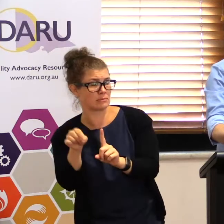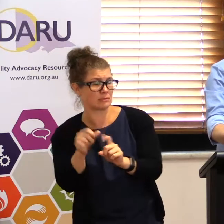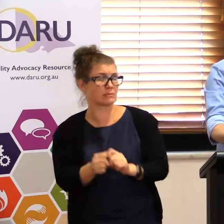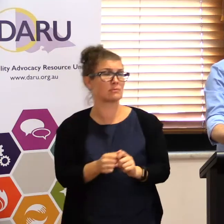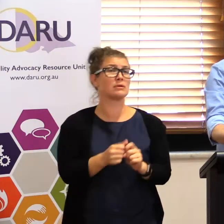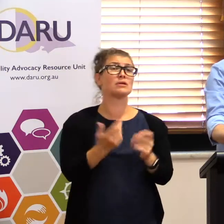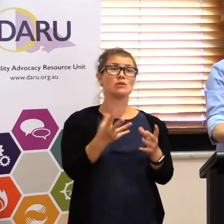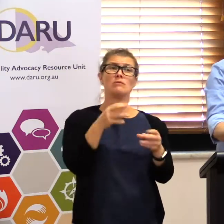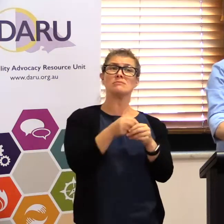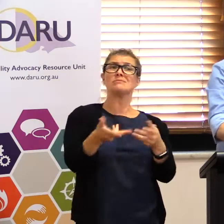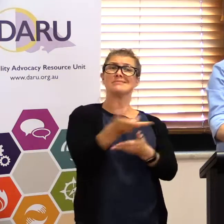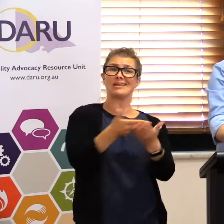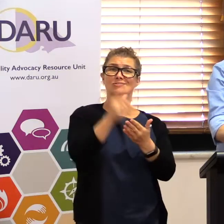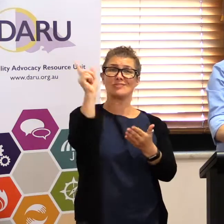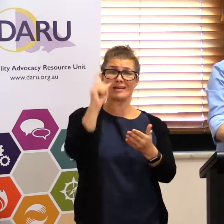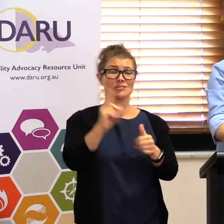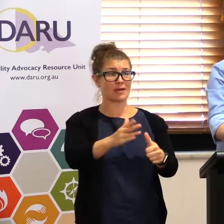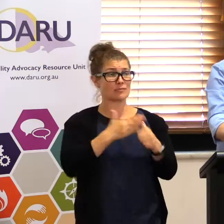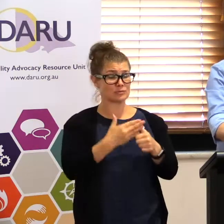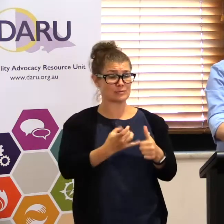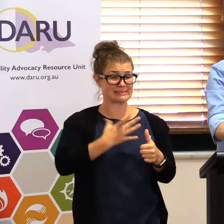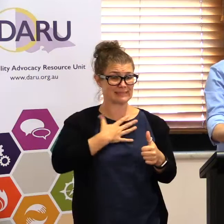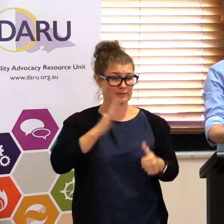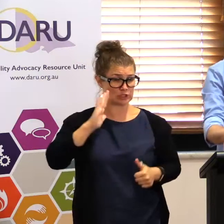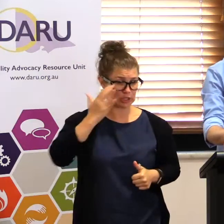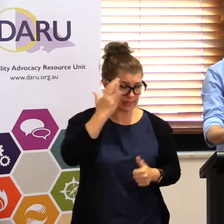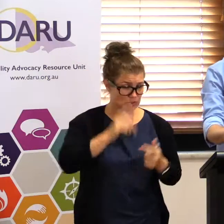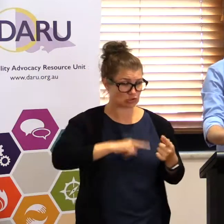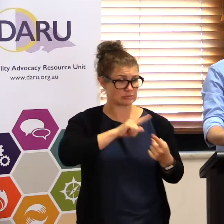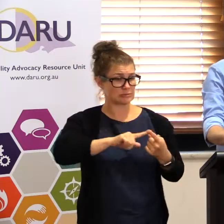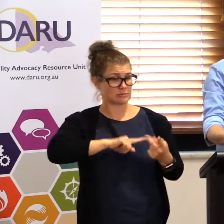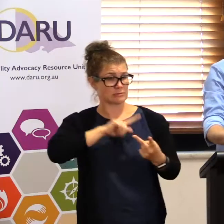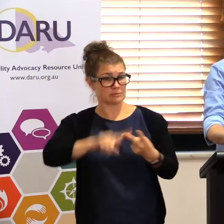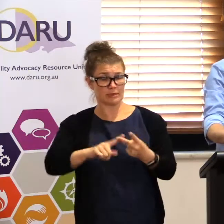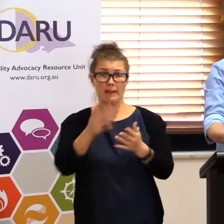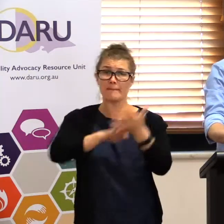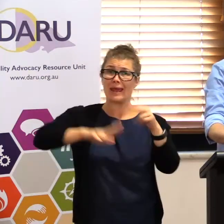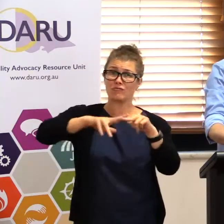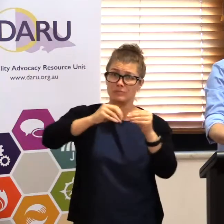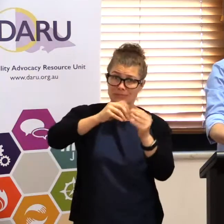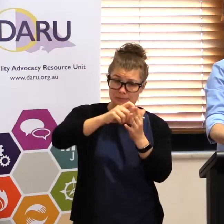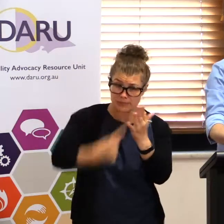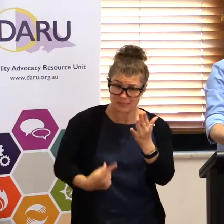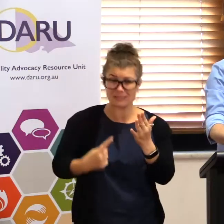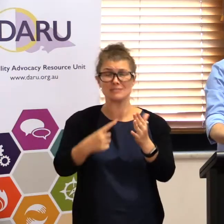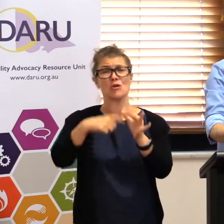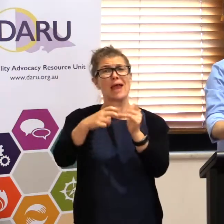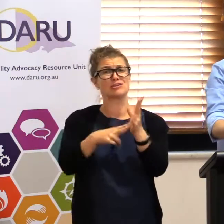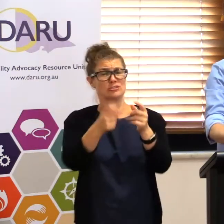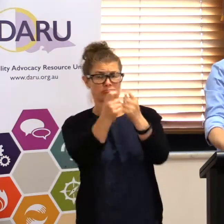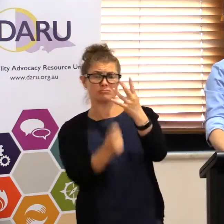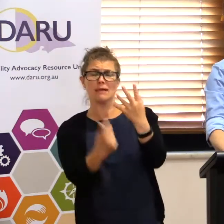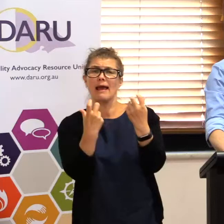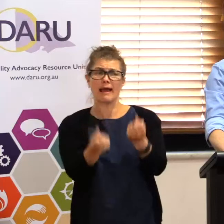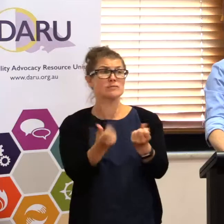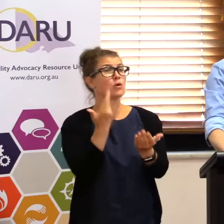discussion today. So there's actions around Aboriginal self-determination, there's actions around parents with disability. So there's a summary on